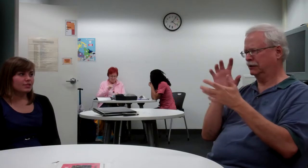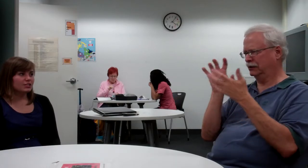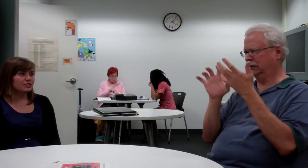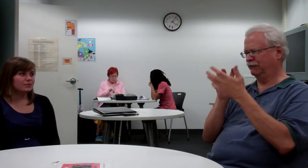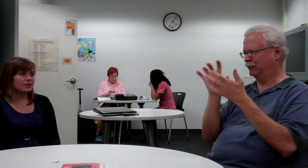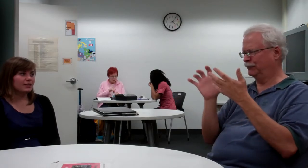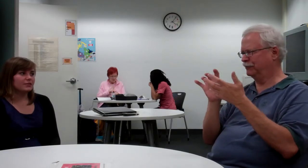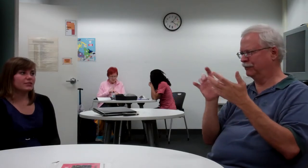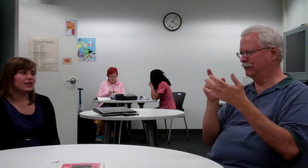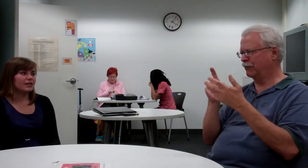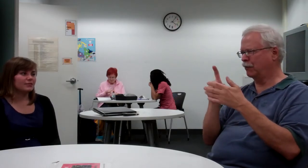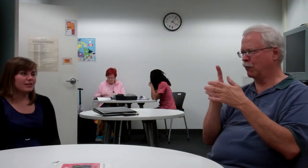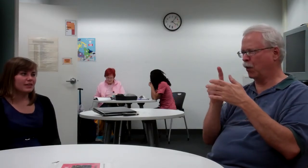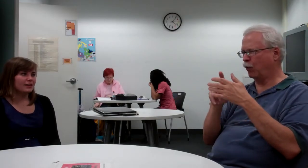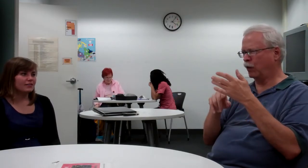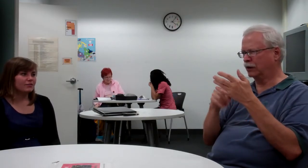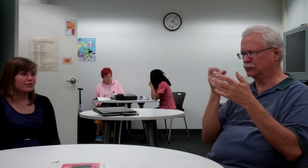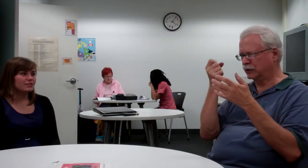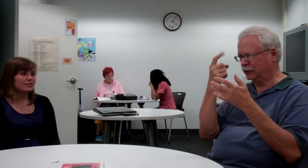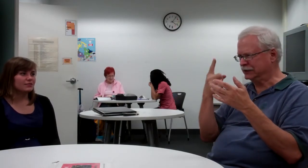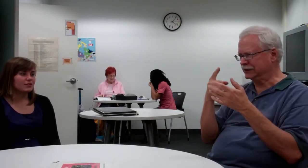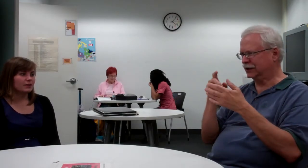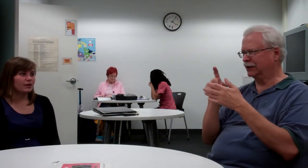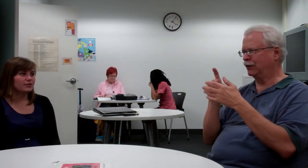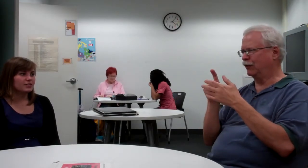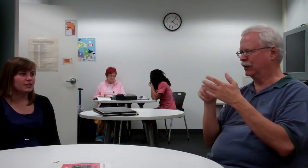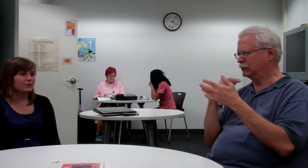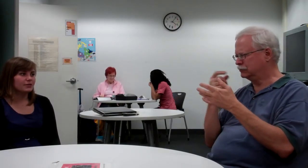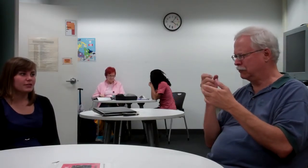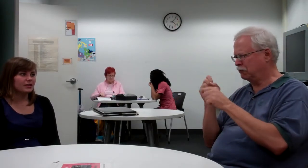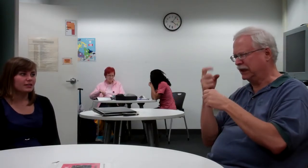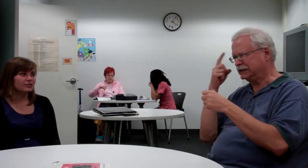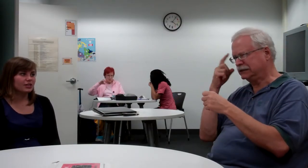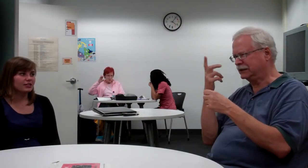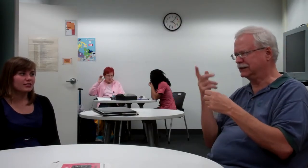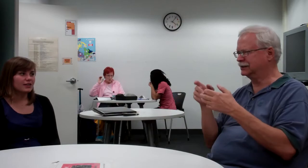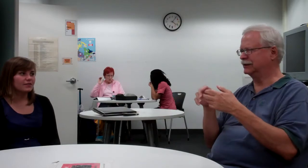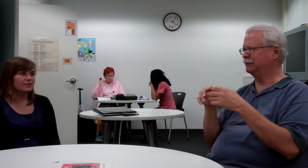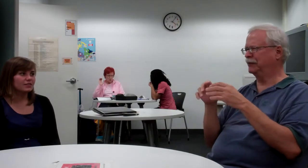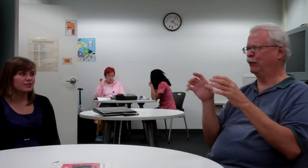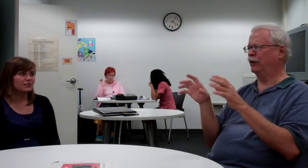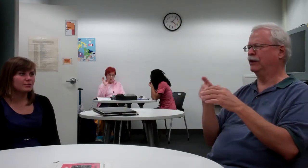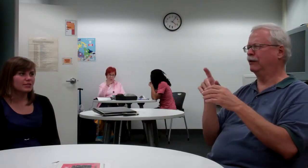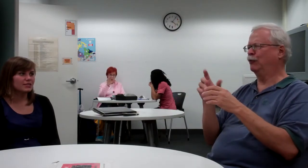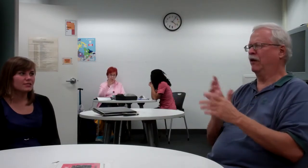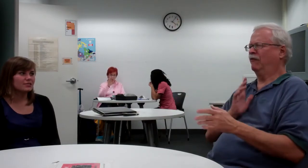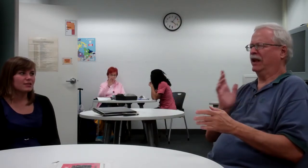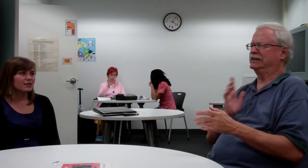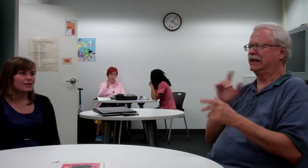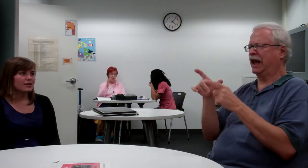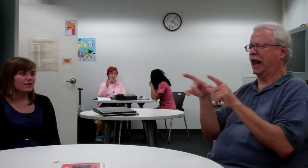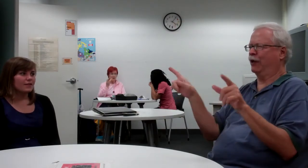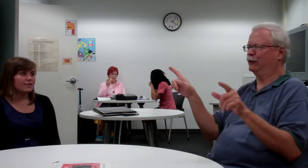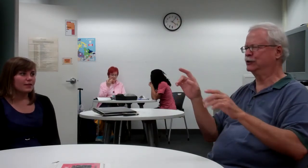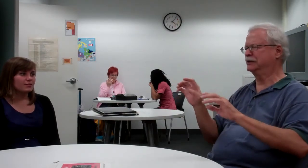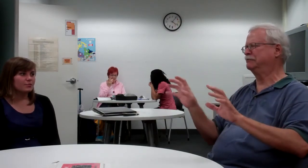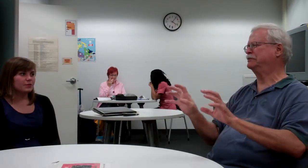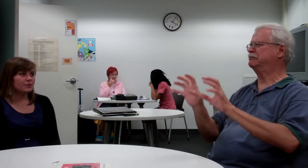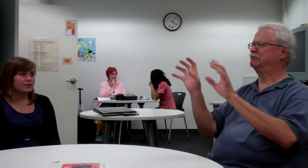changed up the language a lot and make it kind of confusing to understand what exactly they're trying to say. It doesn't always make sense. They use big